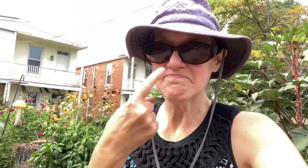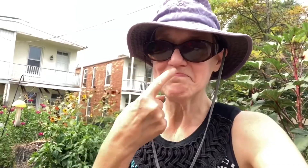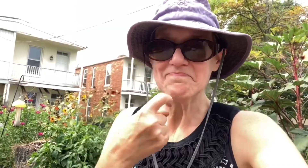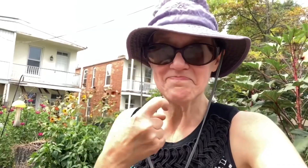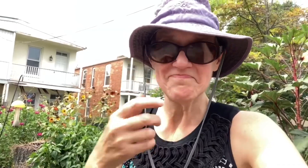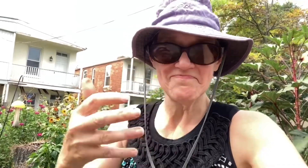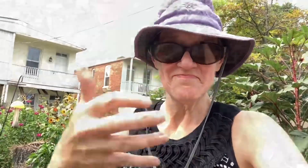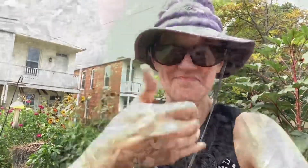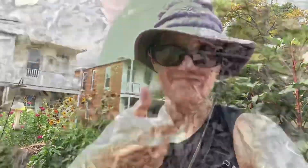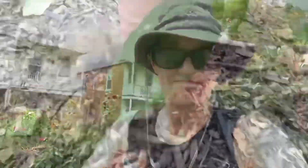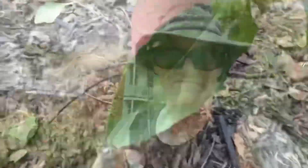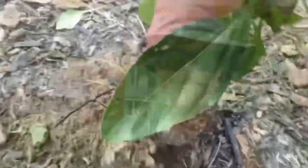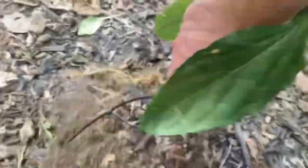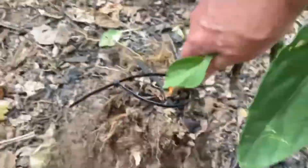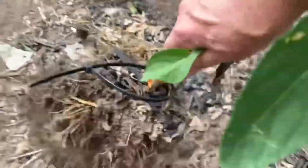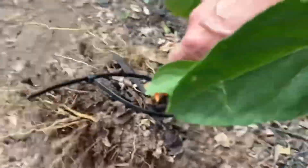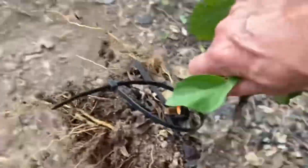day and harvest the red ones.